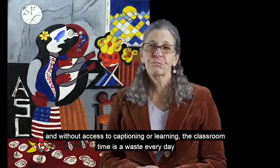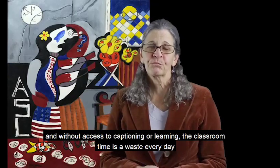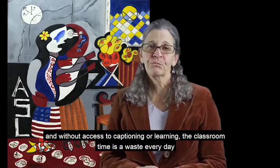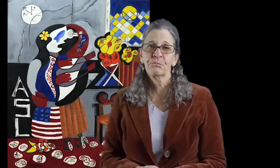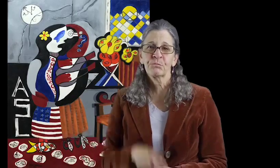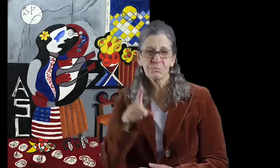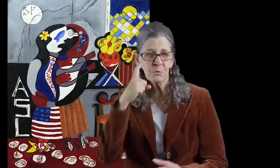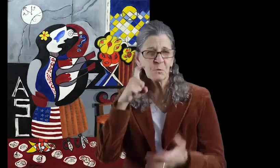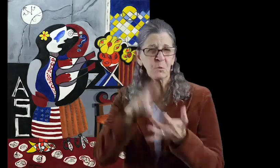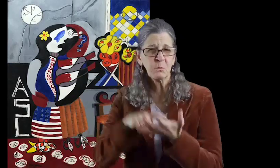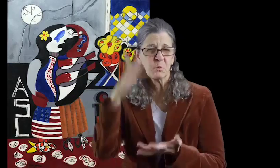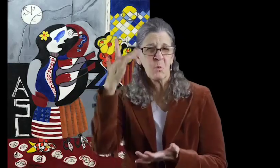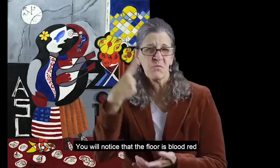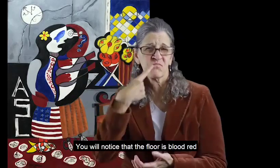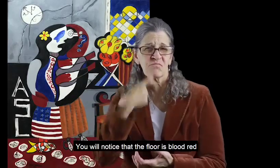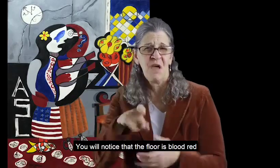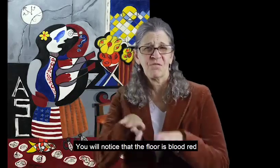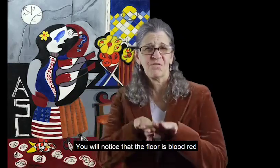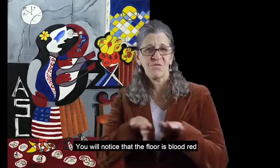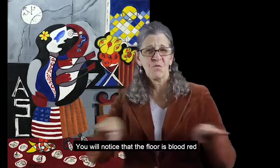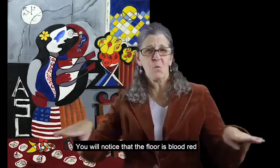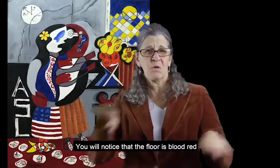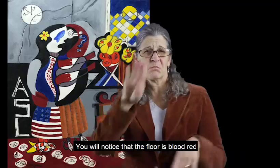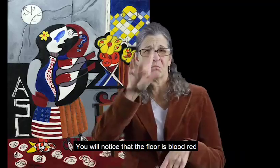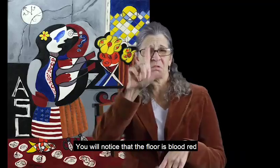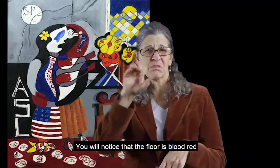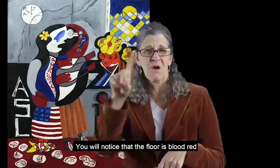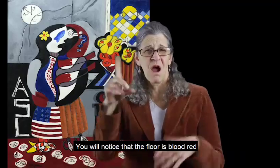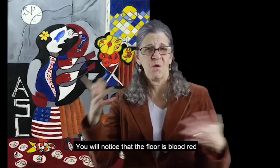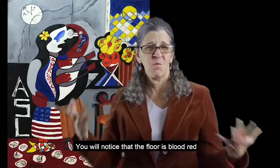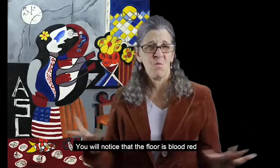day. You'll notice that the floor is blood red.